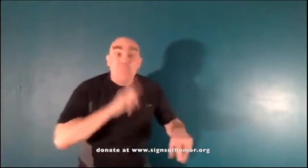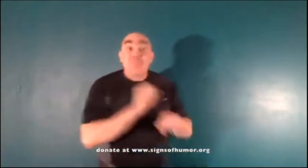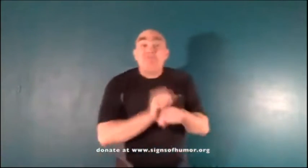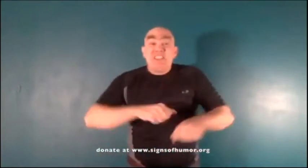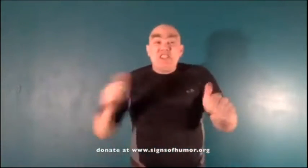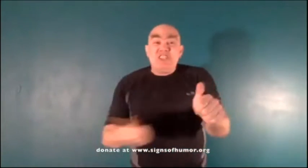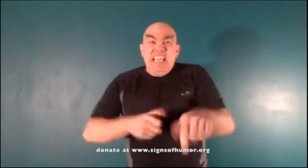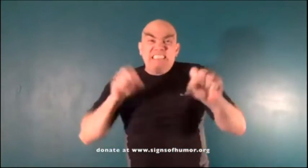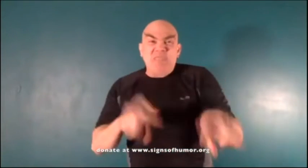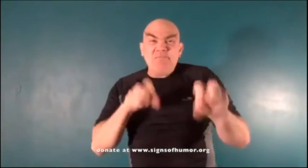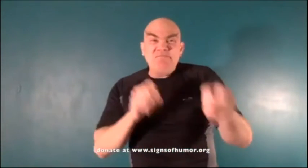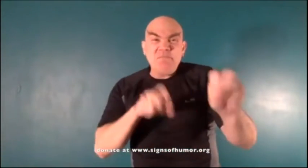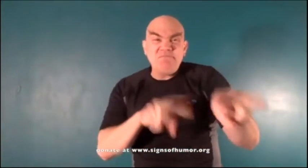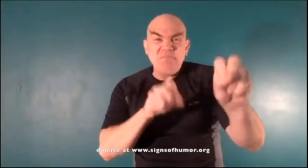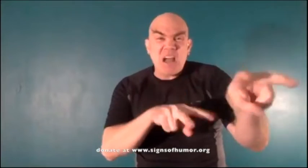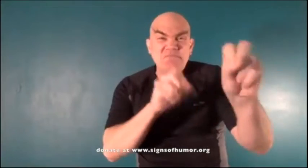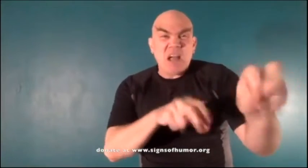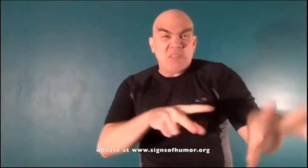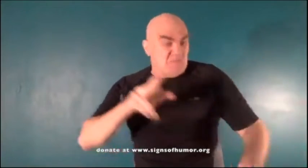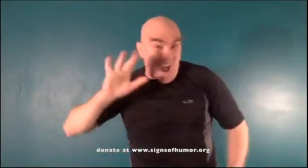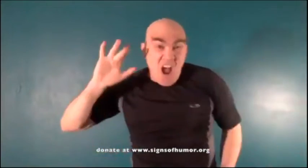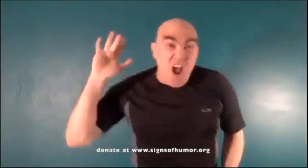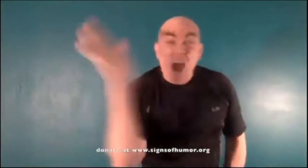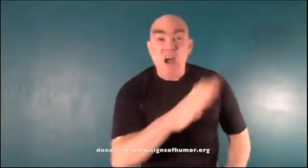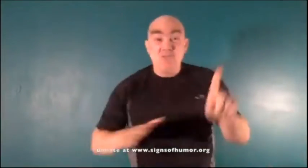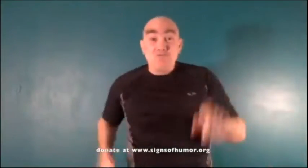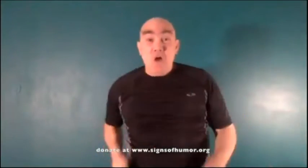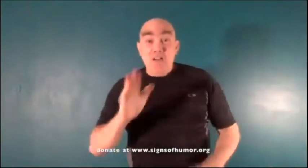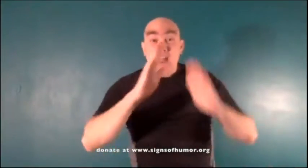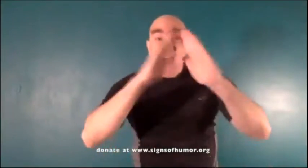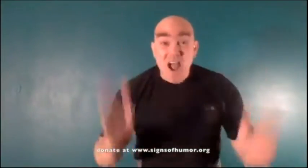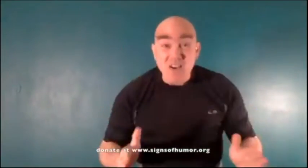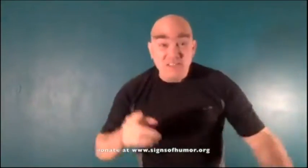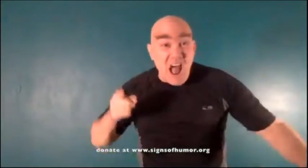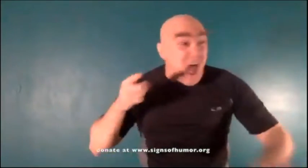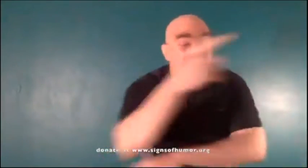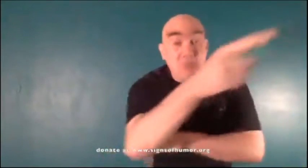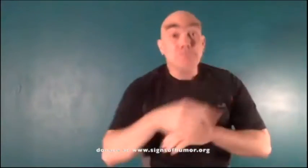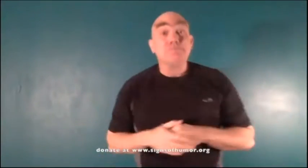Imagine Thanos with his glove, snapping his fingers. The dog wasn't part of the blip. Anyway,